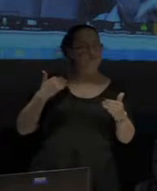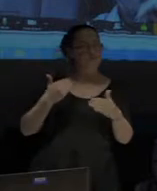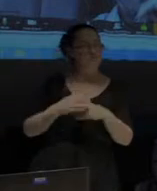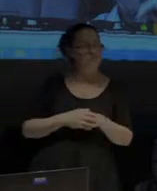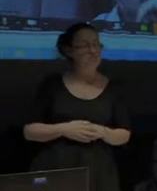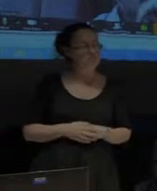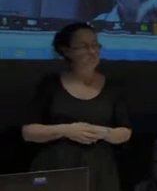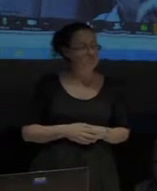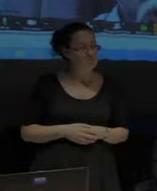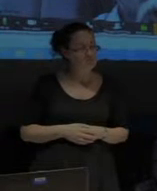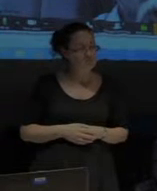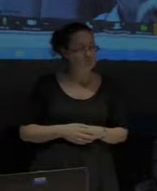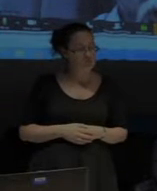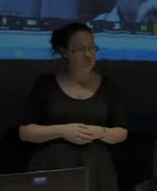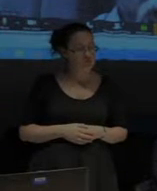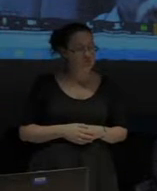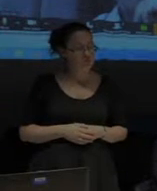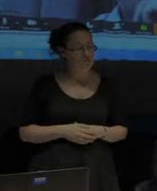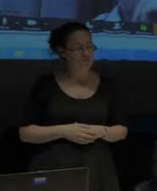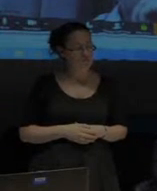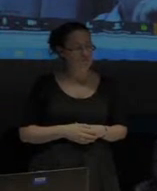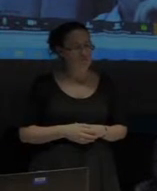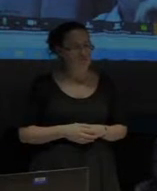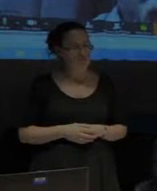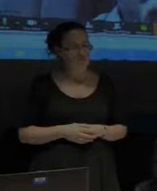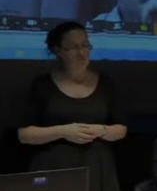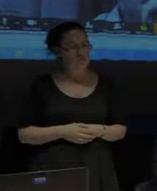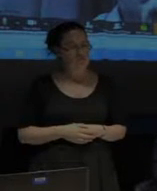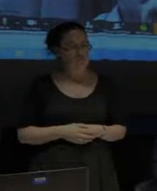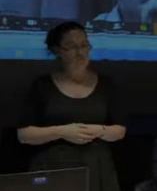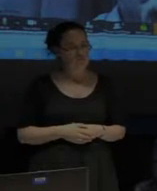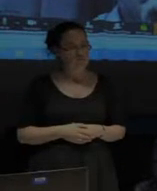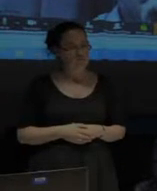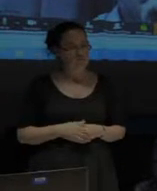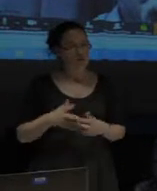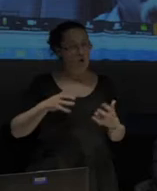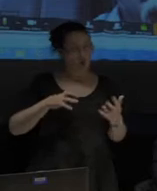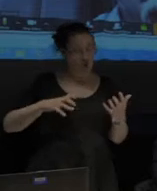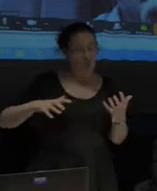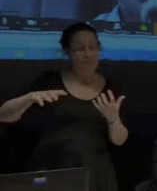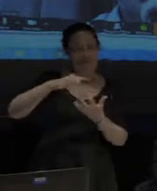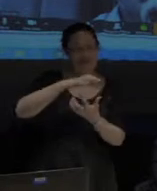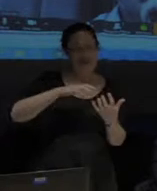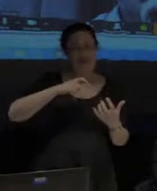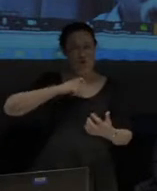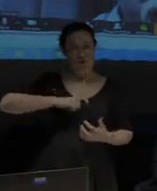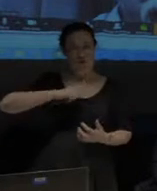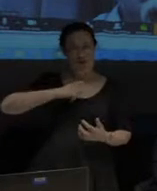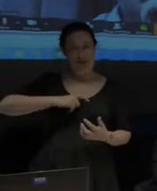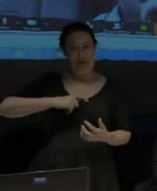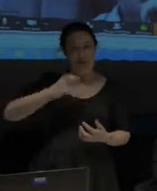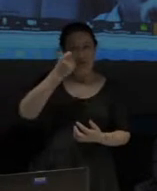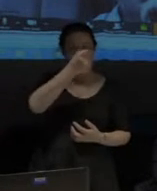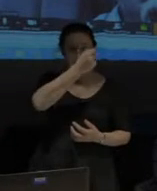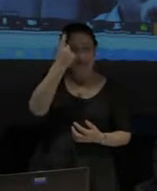if you were to scratch the surface of the complexity of the understandings of identity,